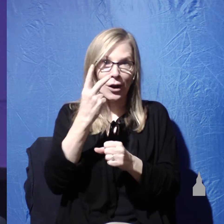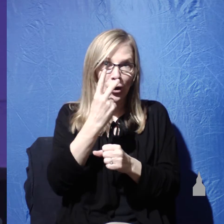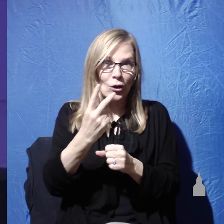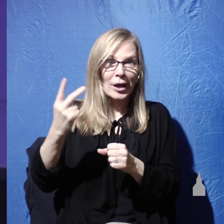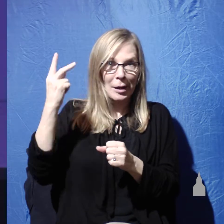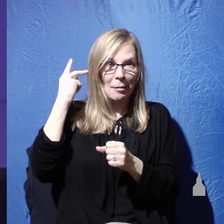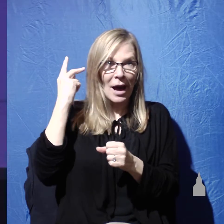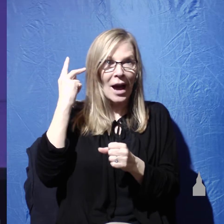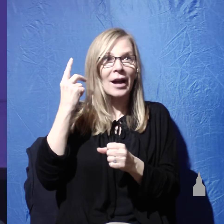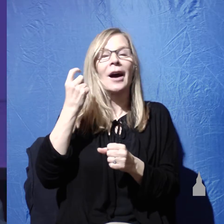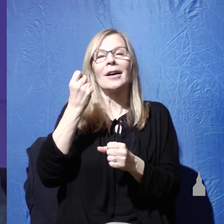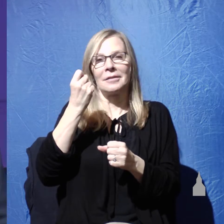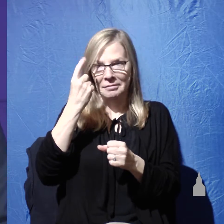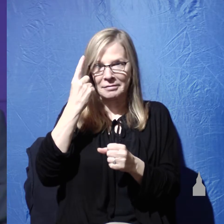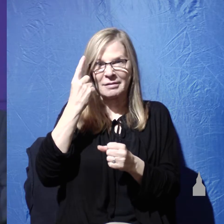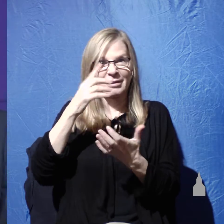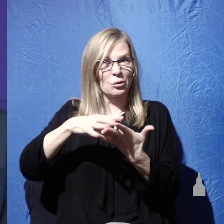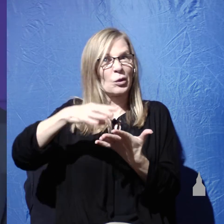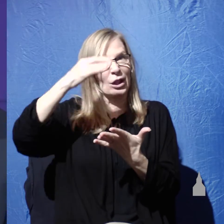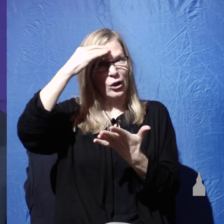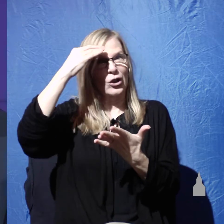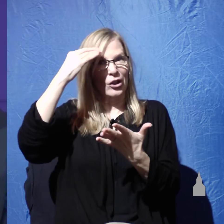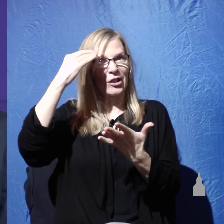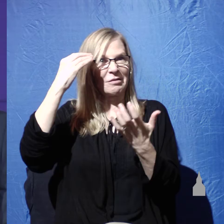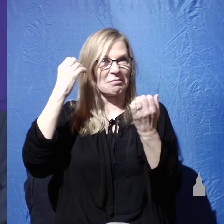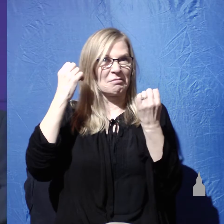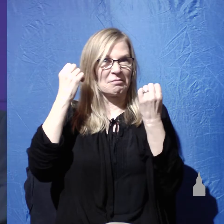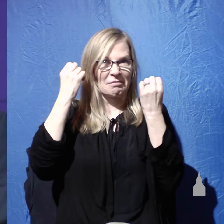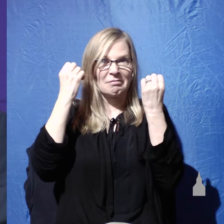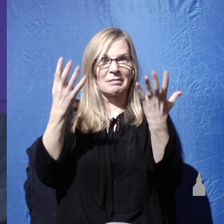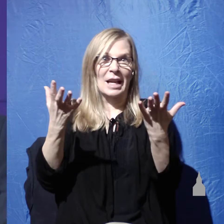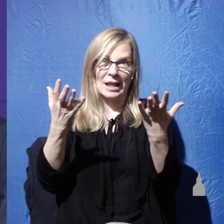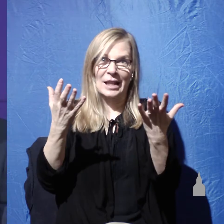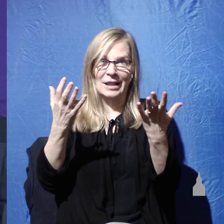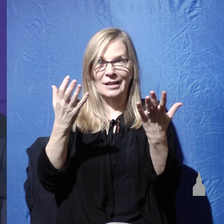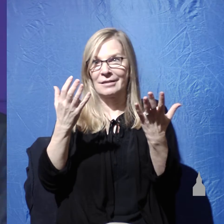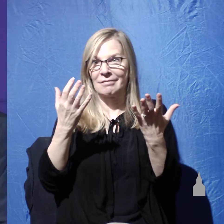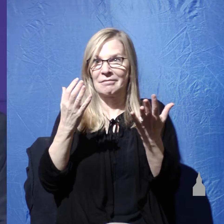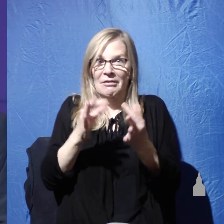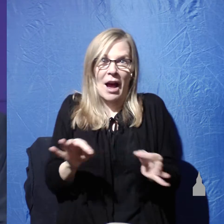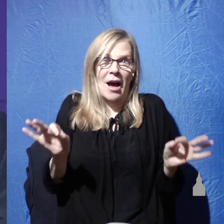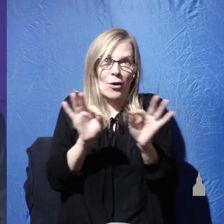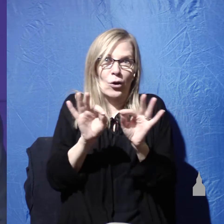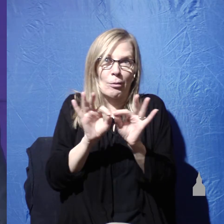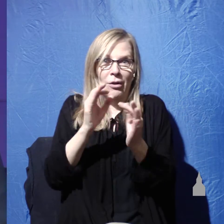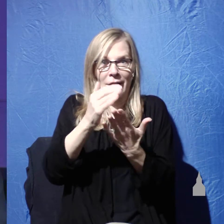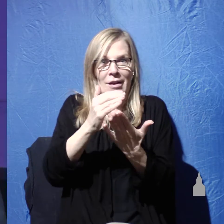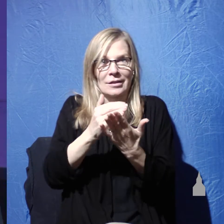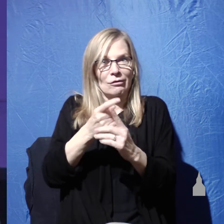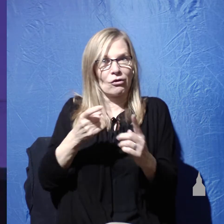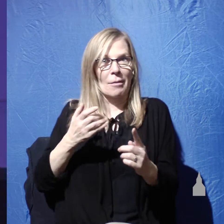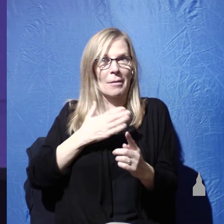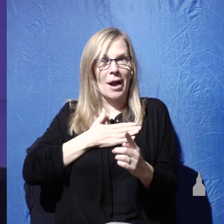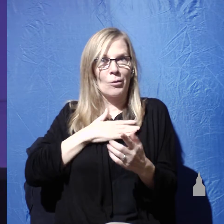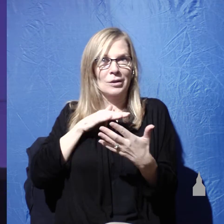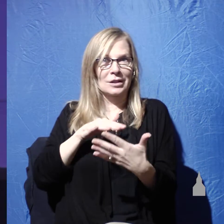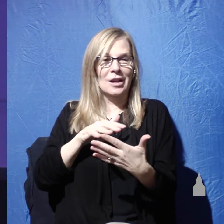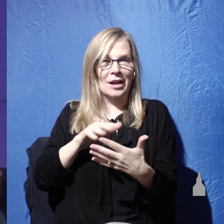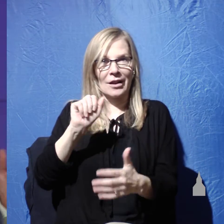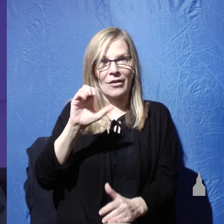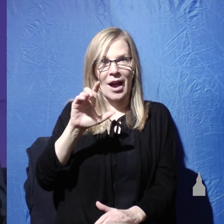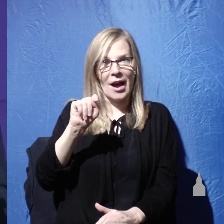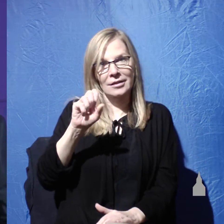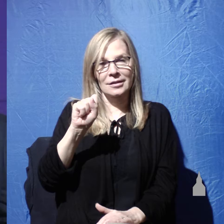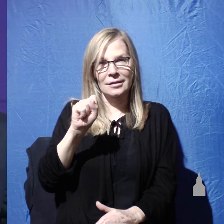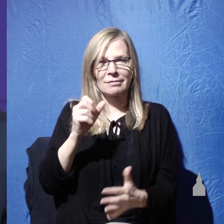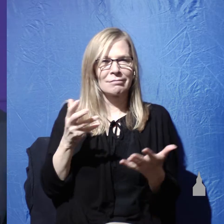back, we can see that we have learned a number of, in fact, many valuable lessons from our study of Acts. So what